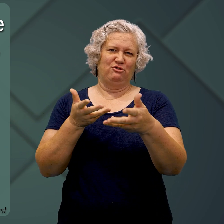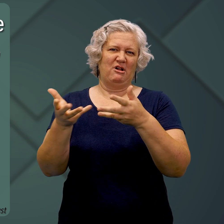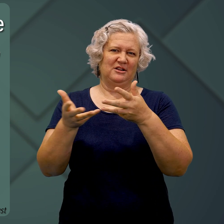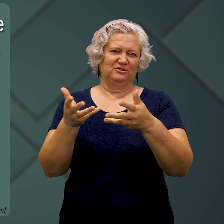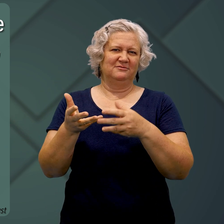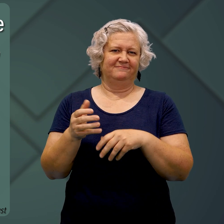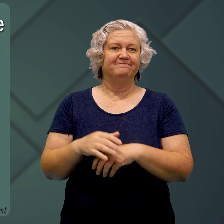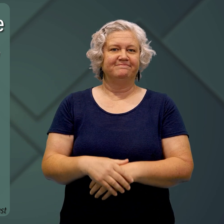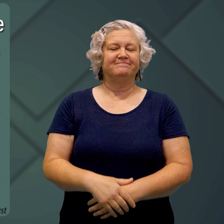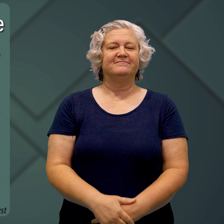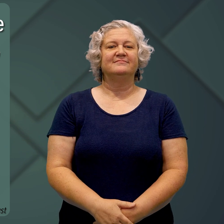interaction.